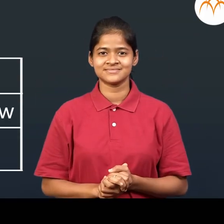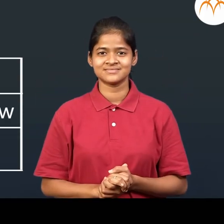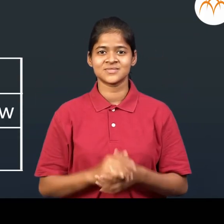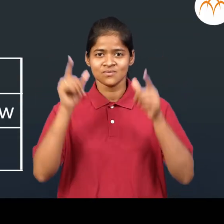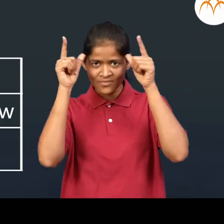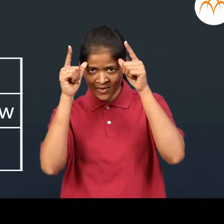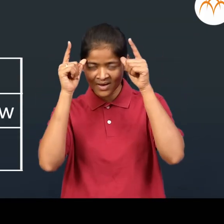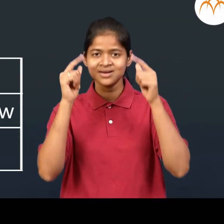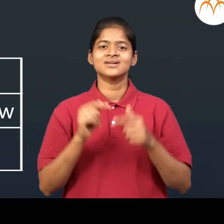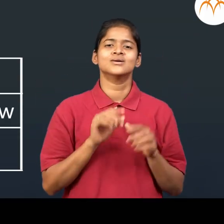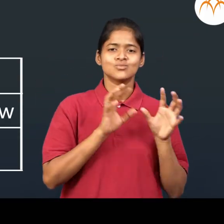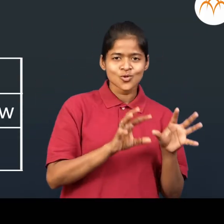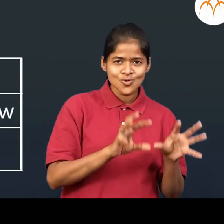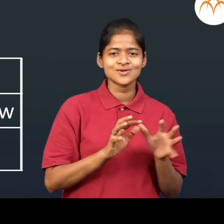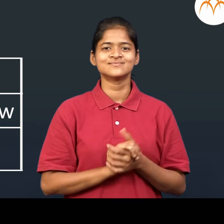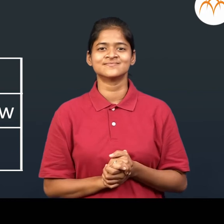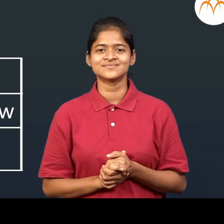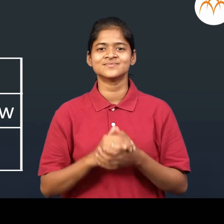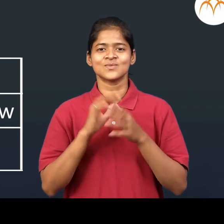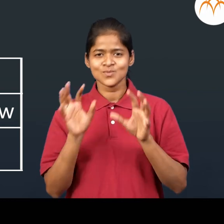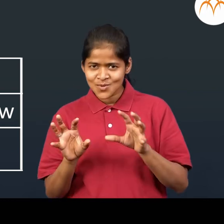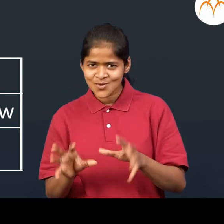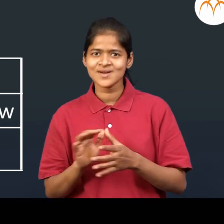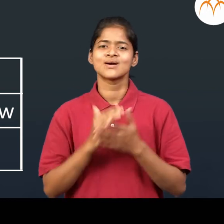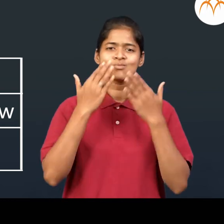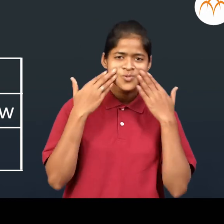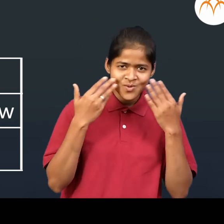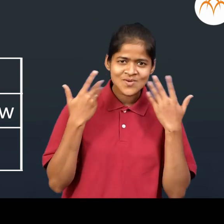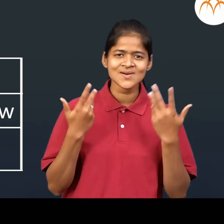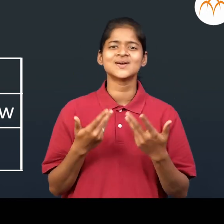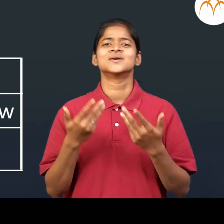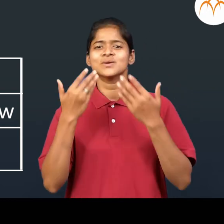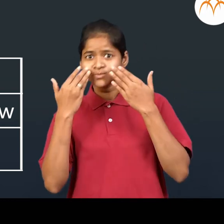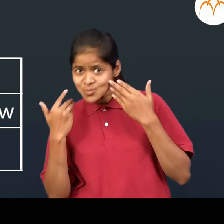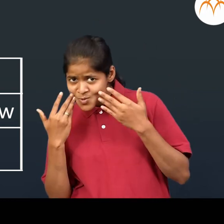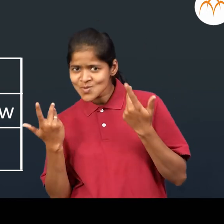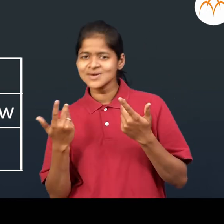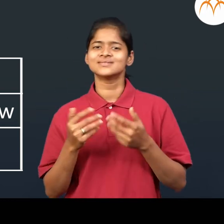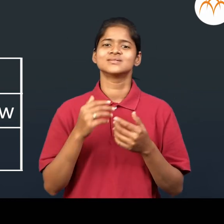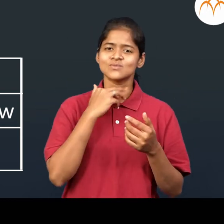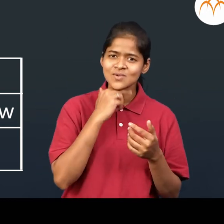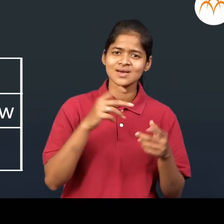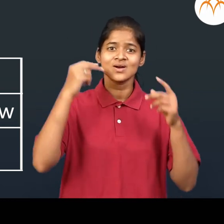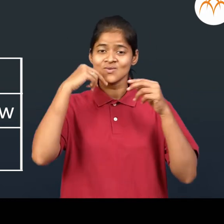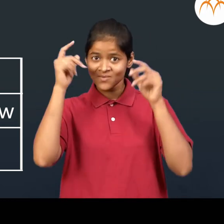dog, cat, bow, meow, meow, moo, moo.